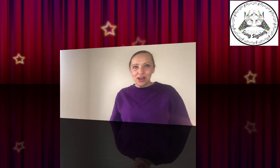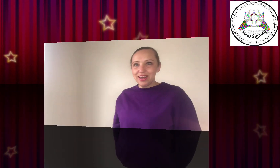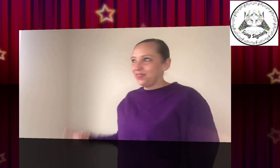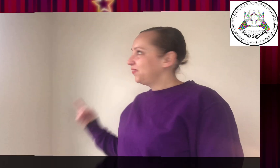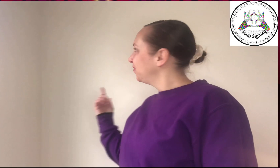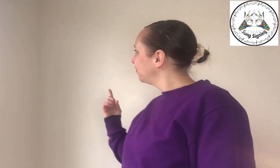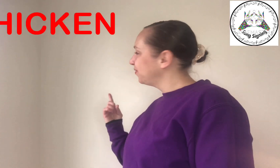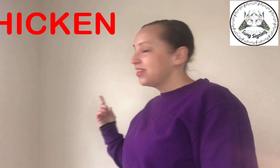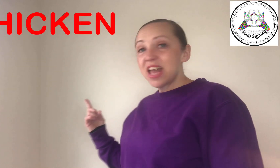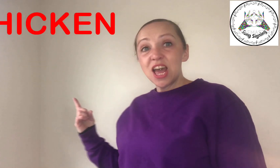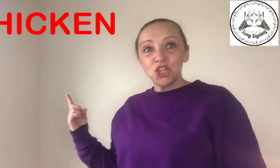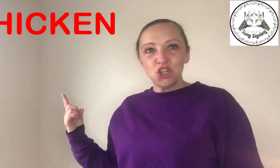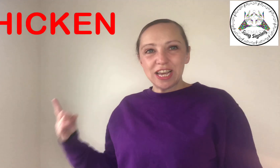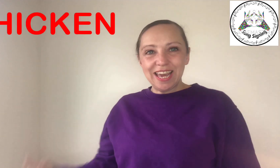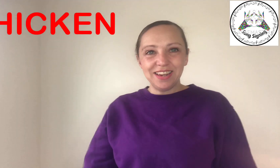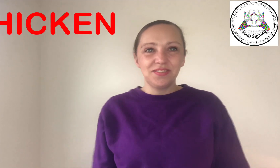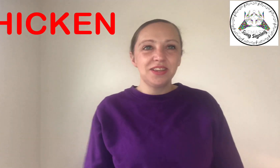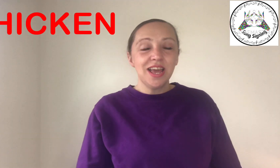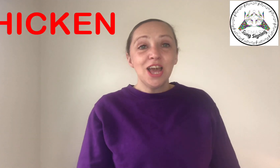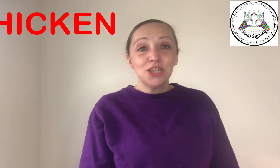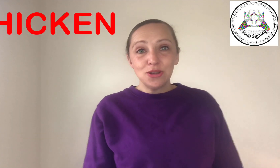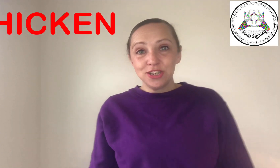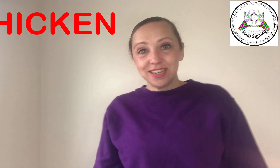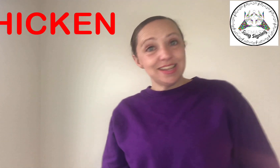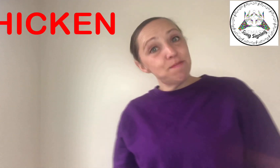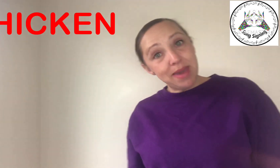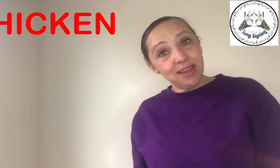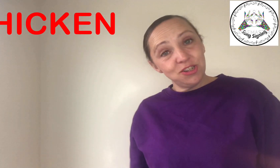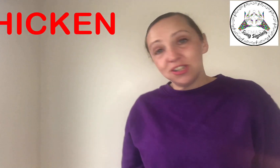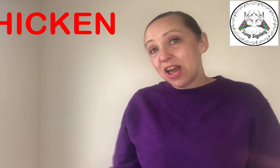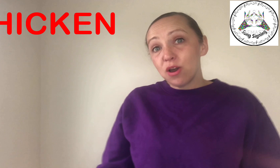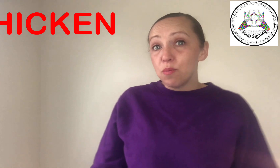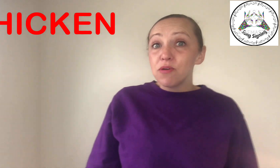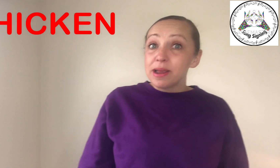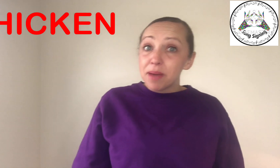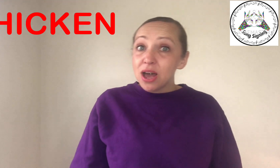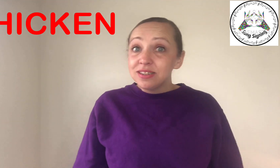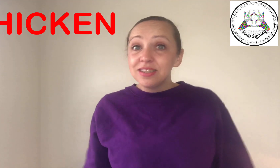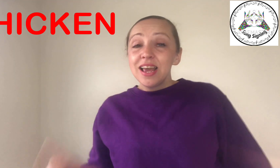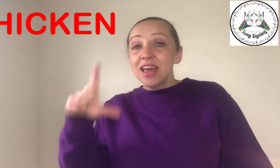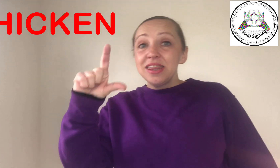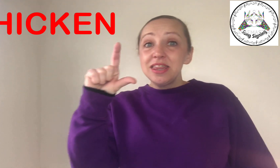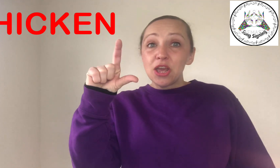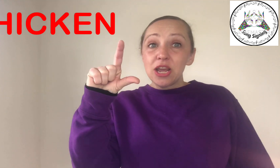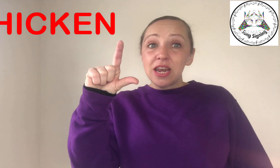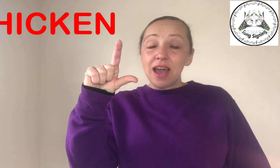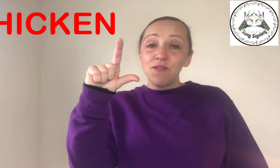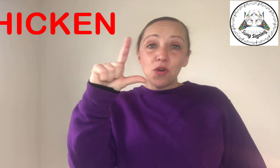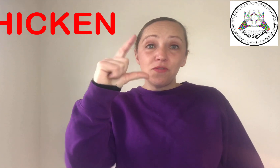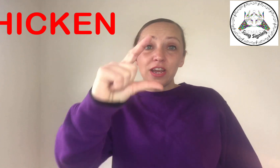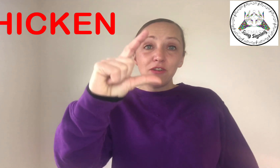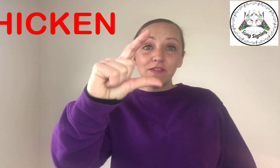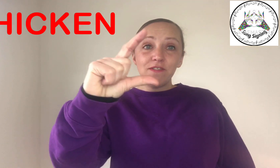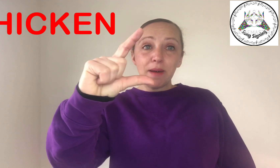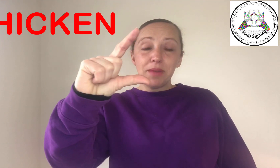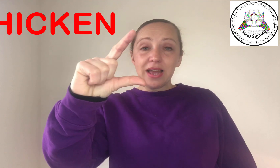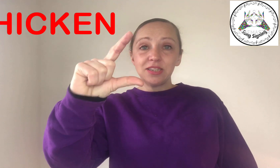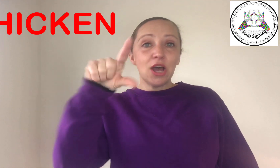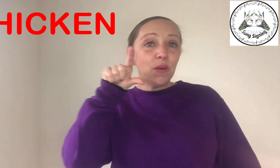Okay, chicken. So chickens have beaks just like all pretty birds. So you're gonna have your finger and thumb like so